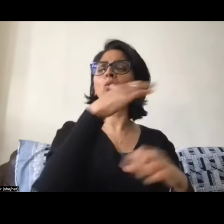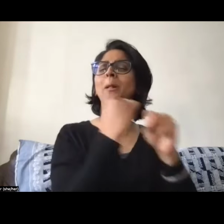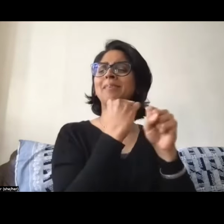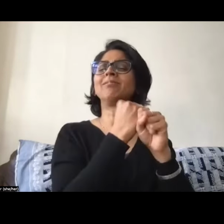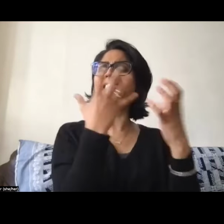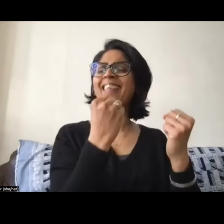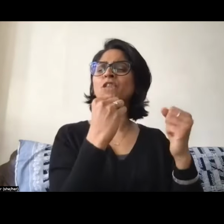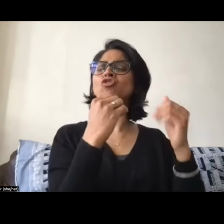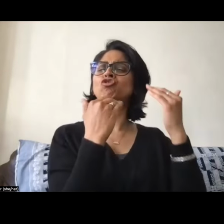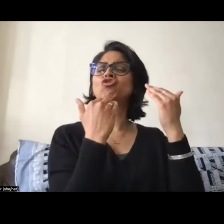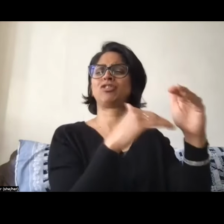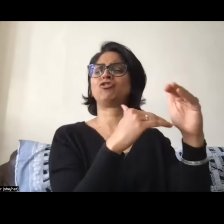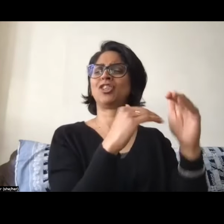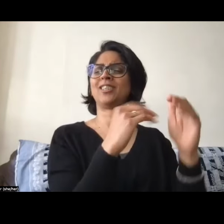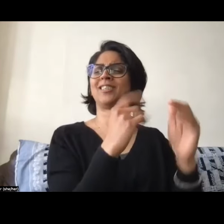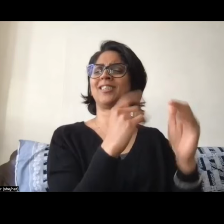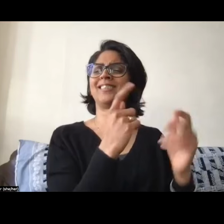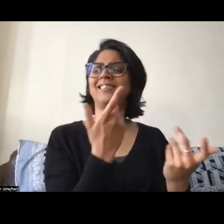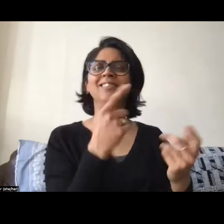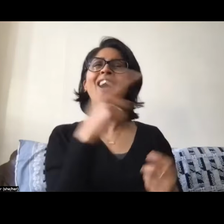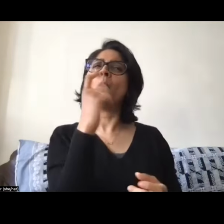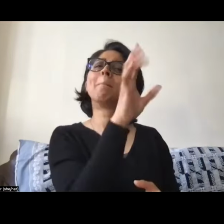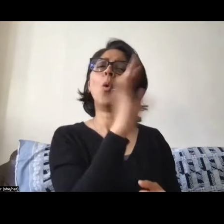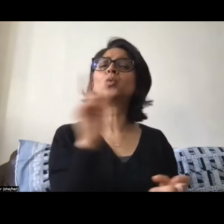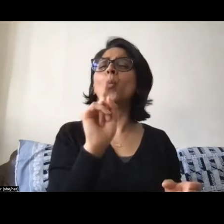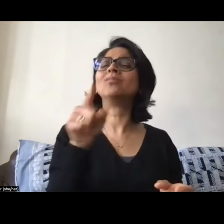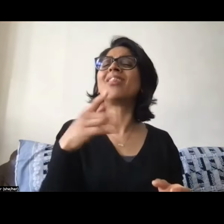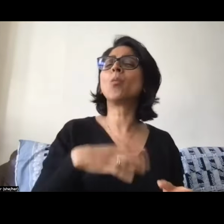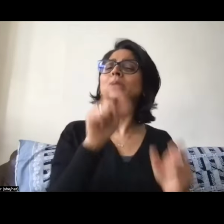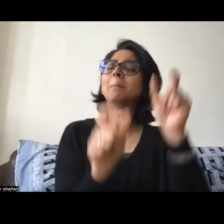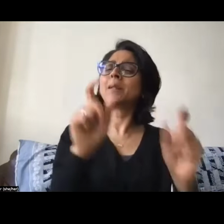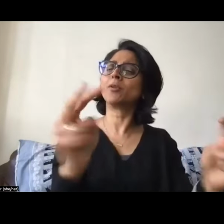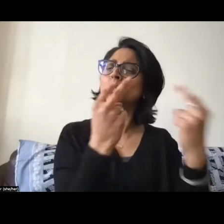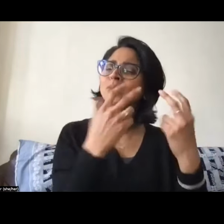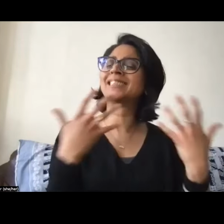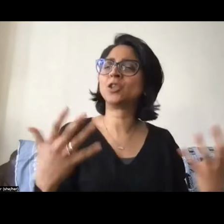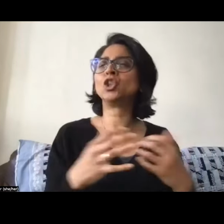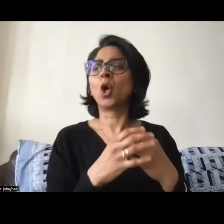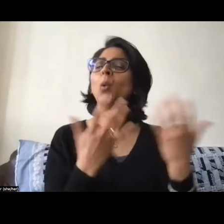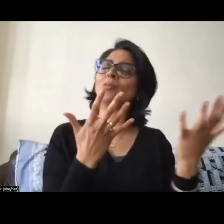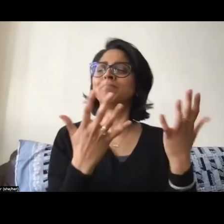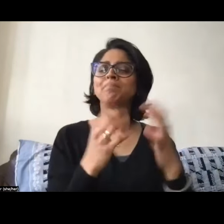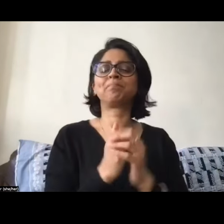had documented their experiences. And then I interviewed them around those experiences.